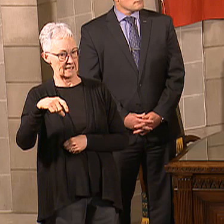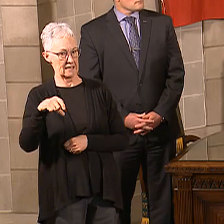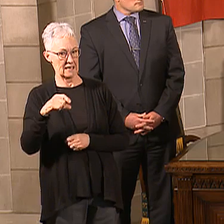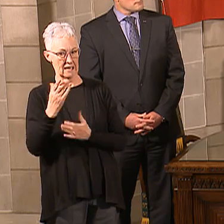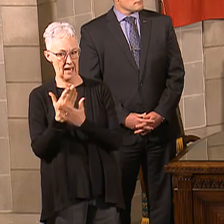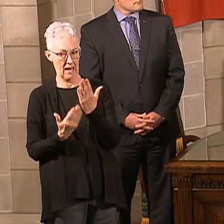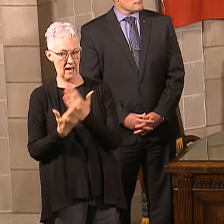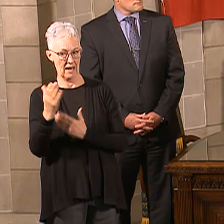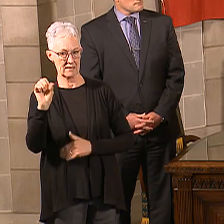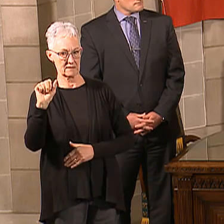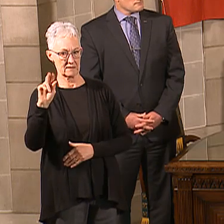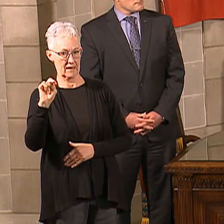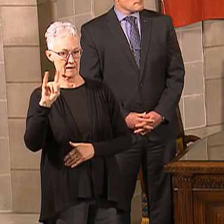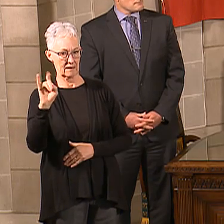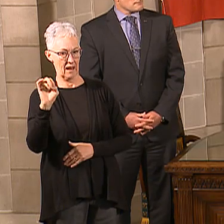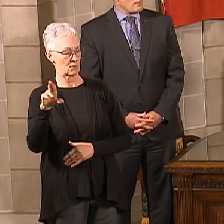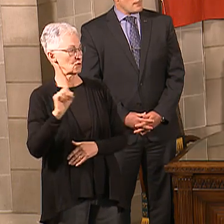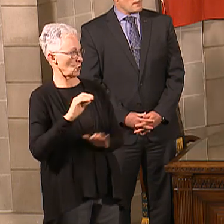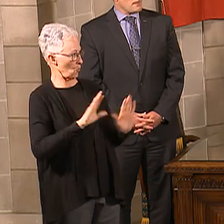coronavirus. Todd?